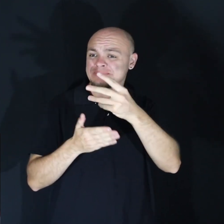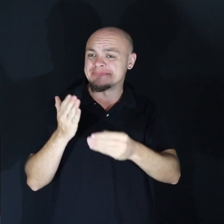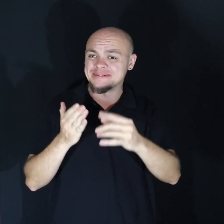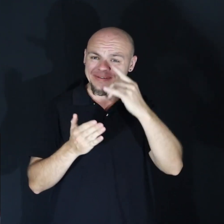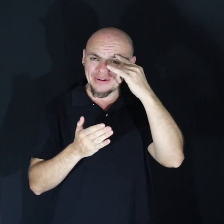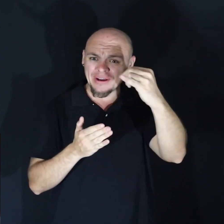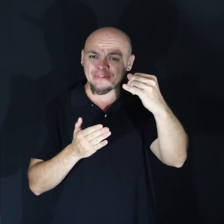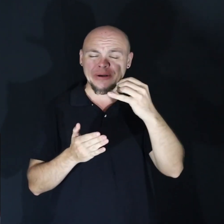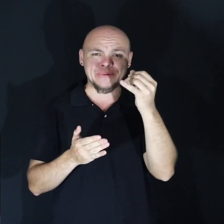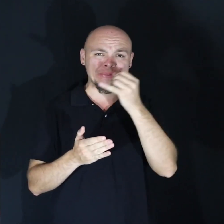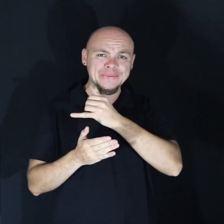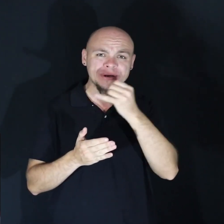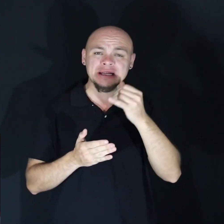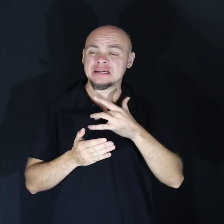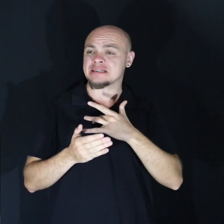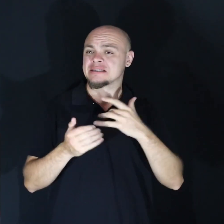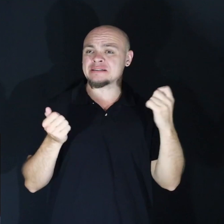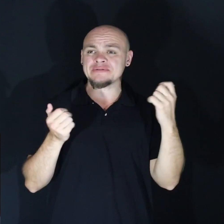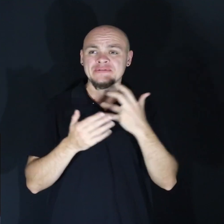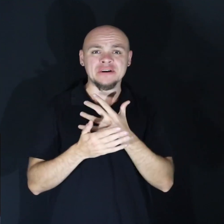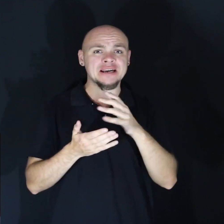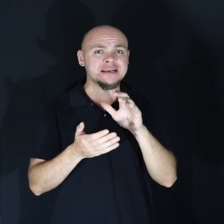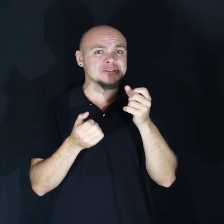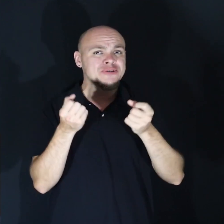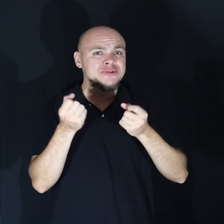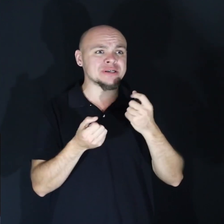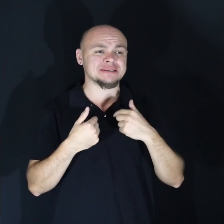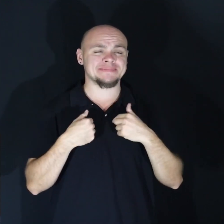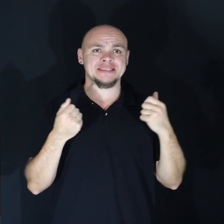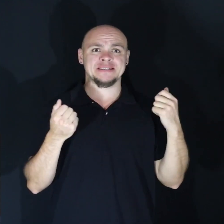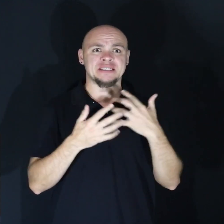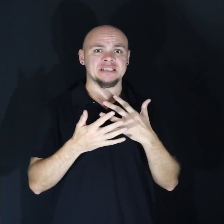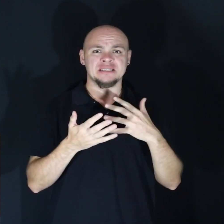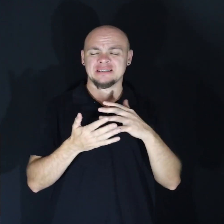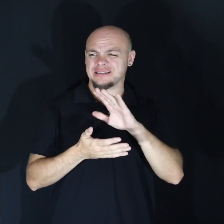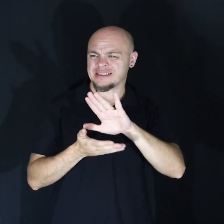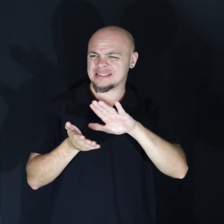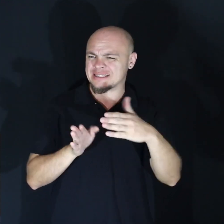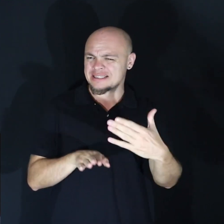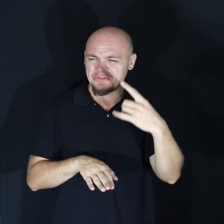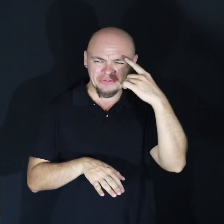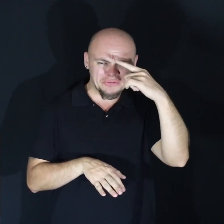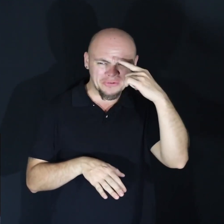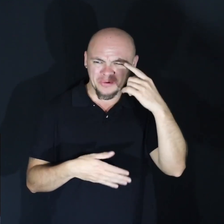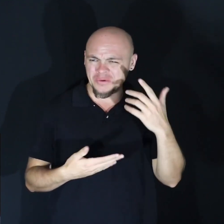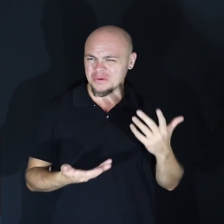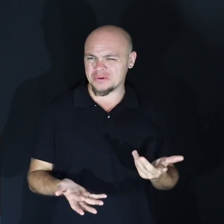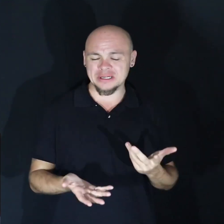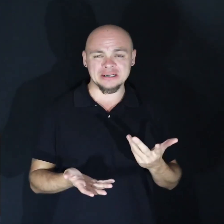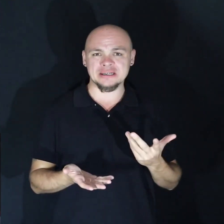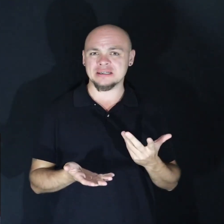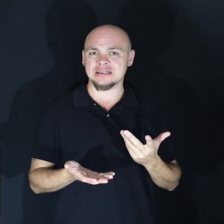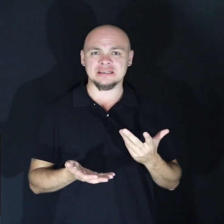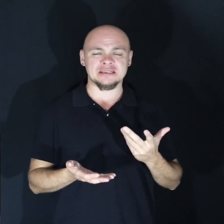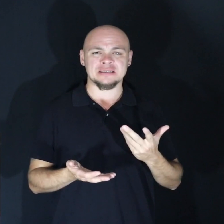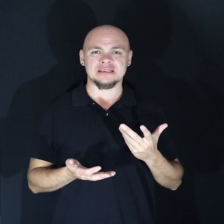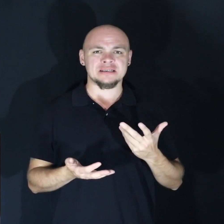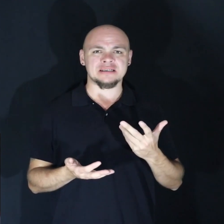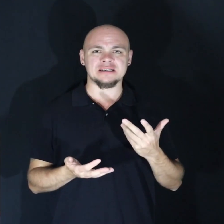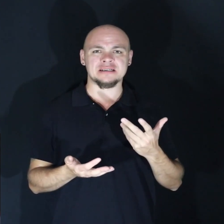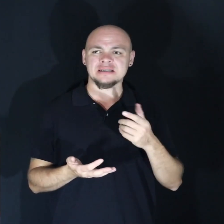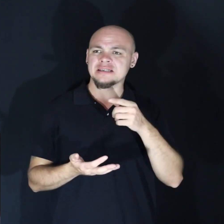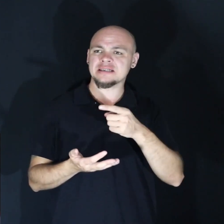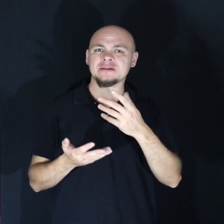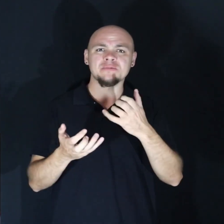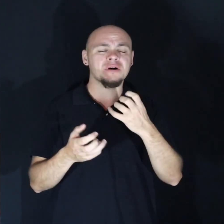forever. After that, I was afraid to drive in cars. What was the meaning of his death? After all he wanted to do was tell everyone